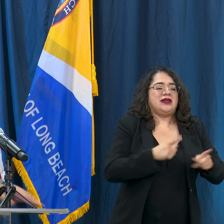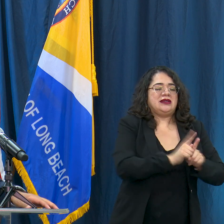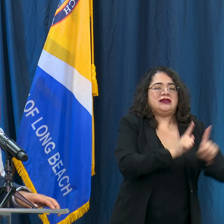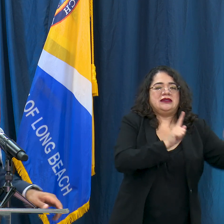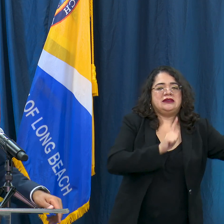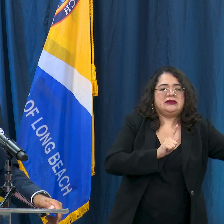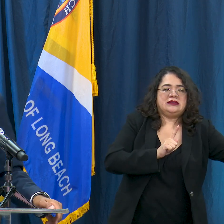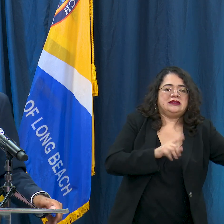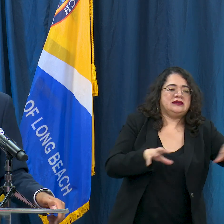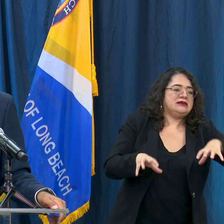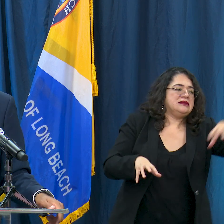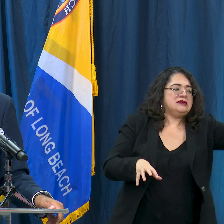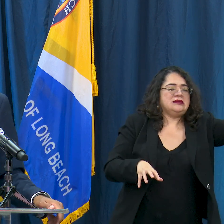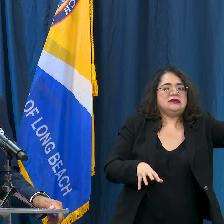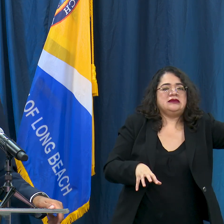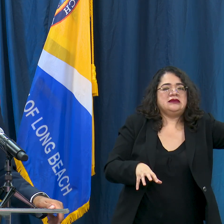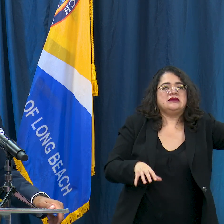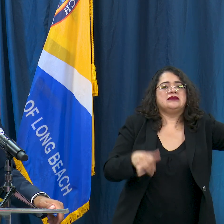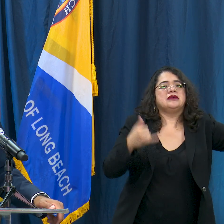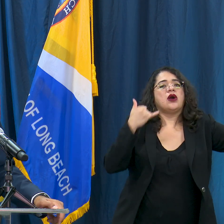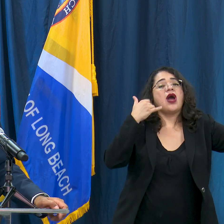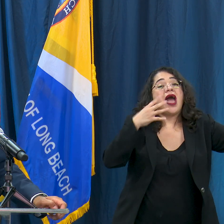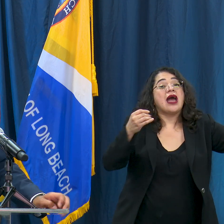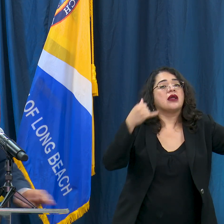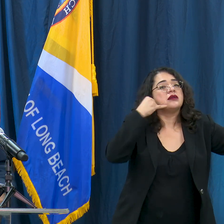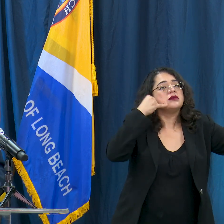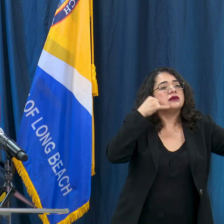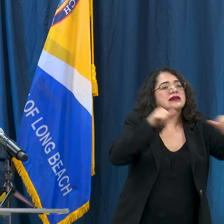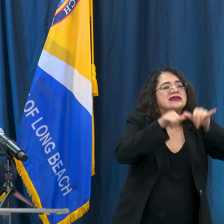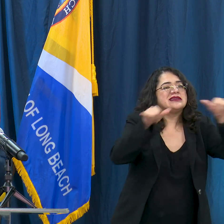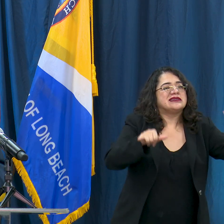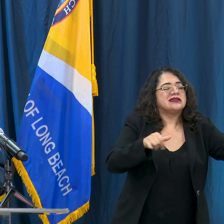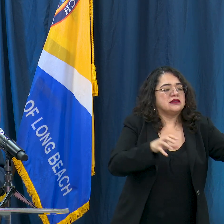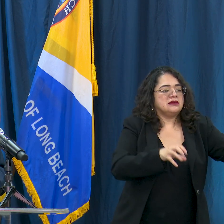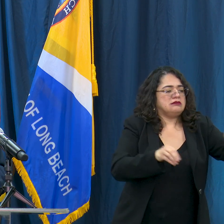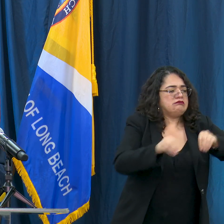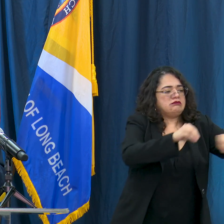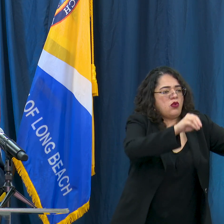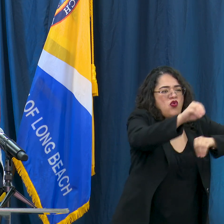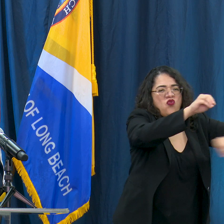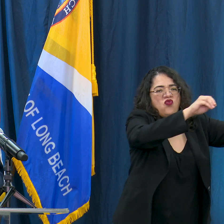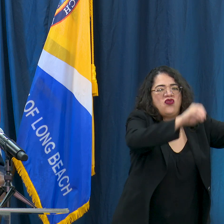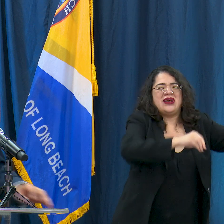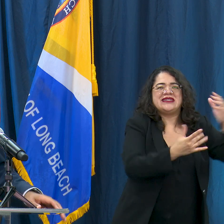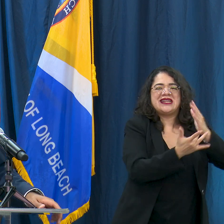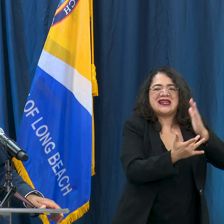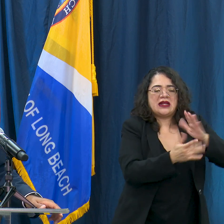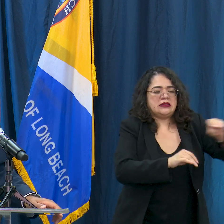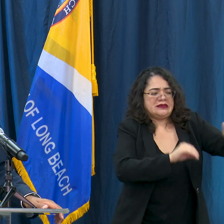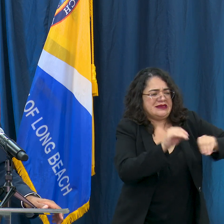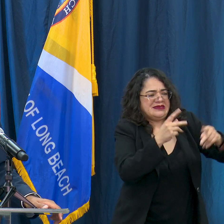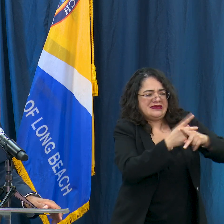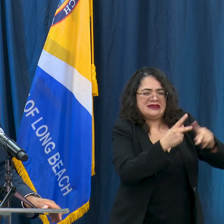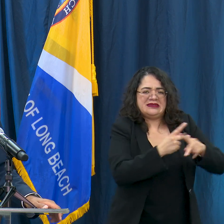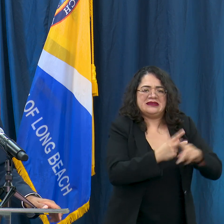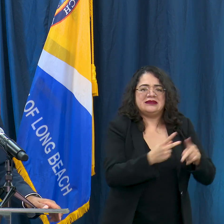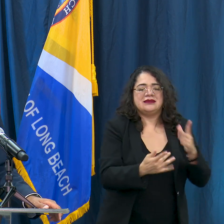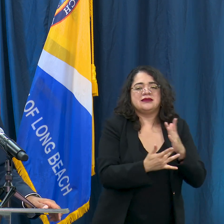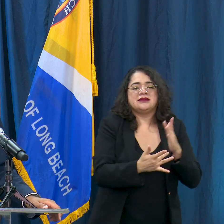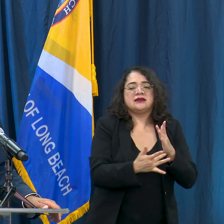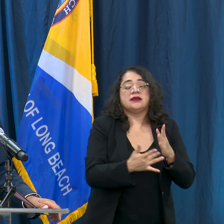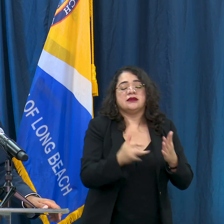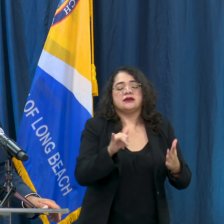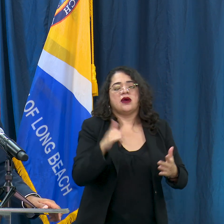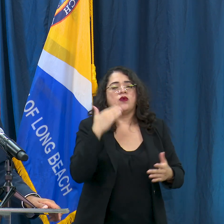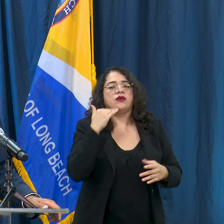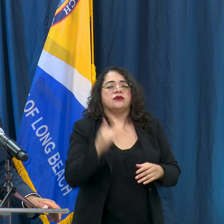telephonic commenting system for next week. So it's complicated on the technology side to get it right.